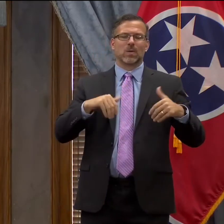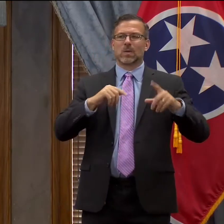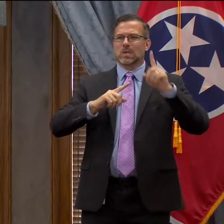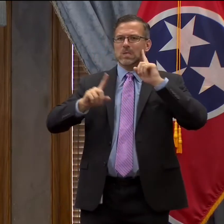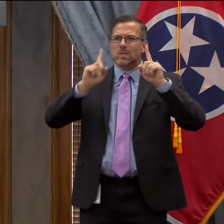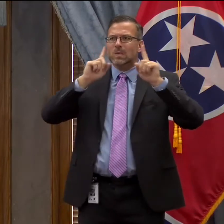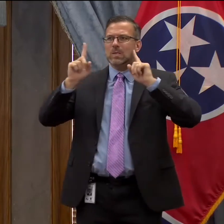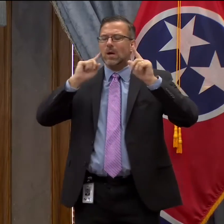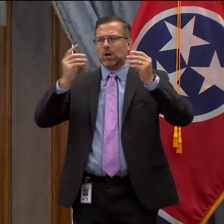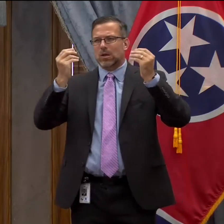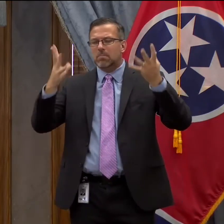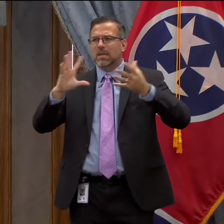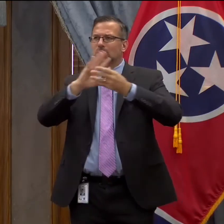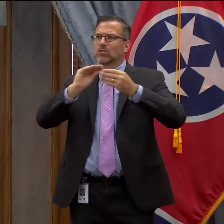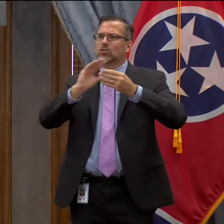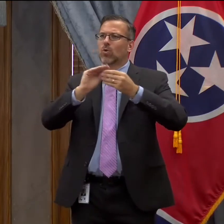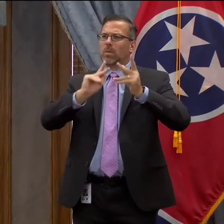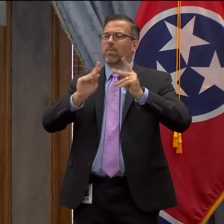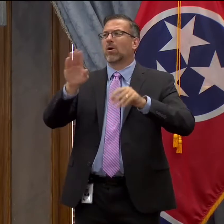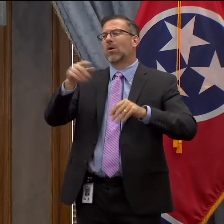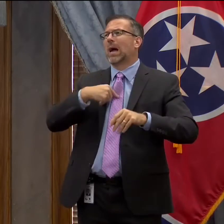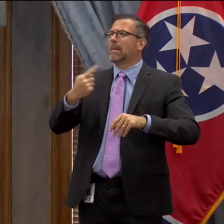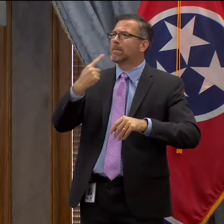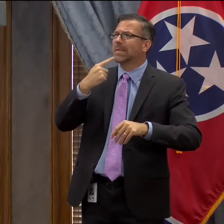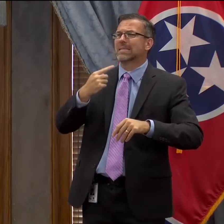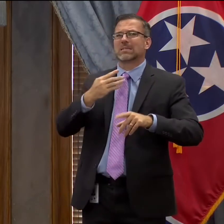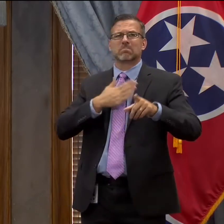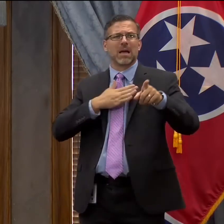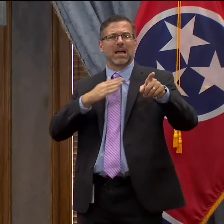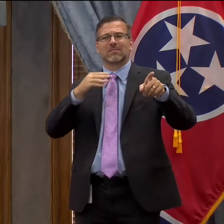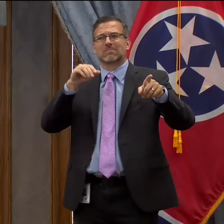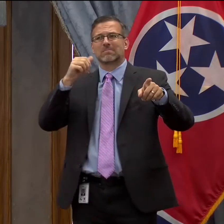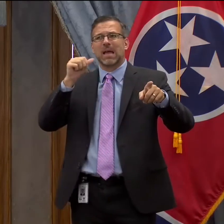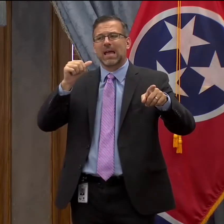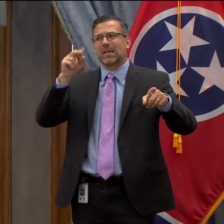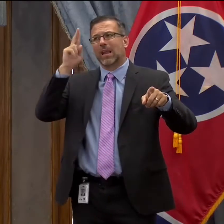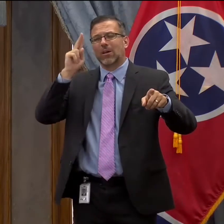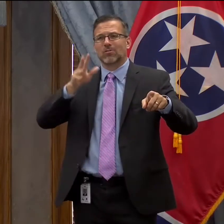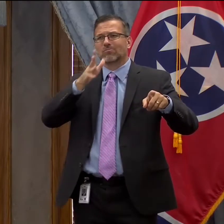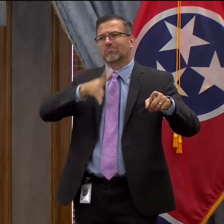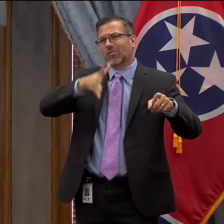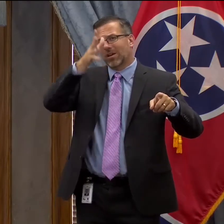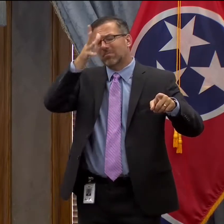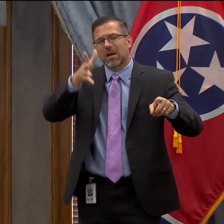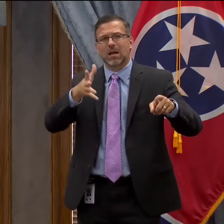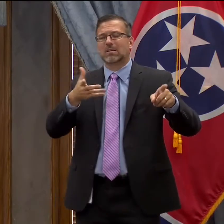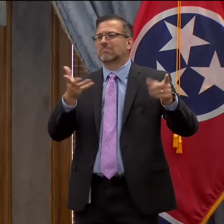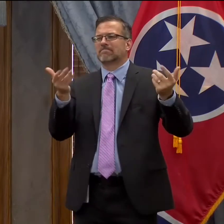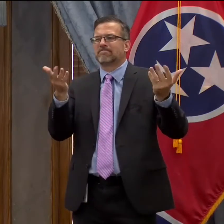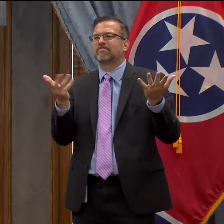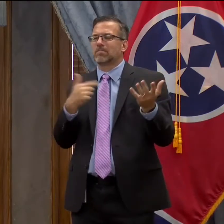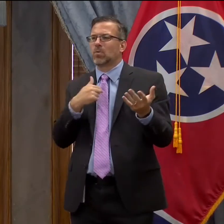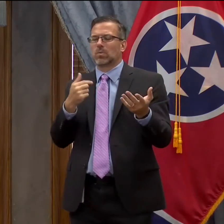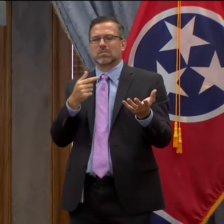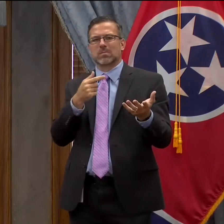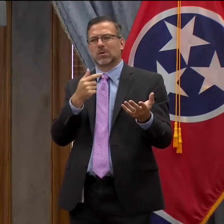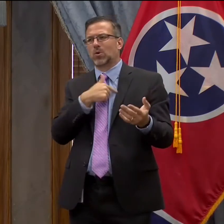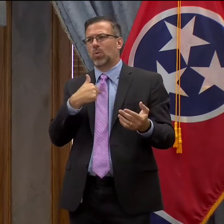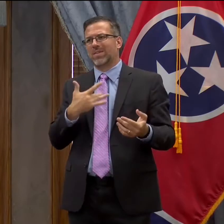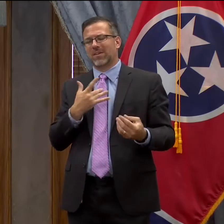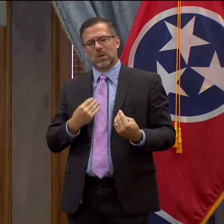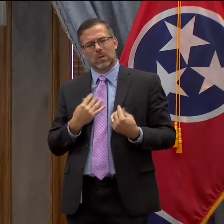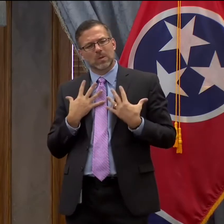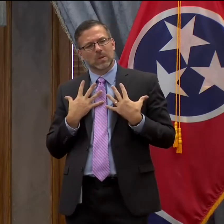who are desperately missing their loved ones. So we are especially proud that our state is now in a position to encourage